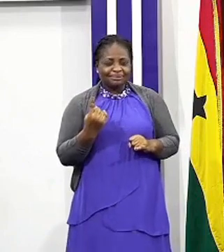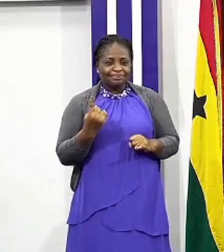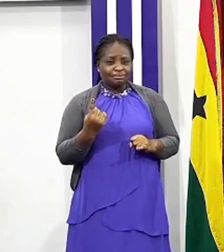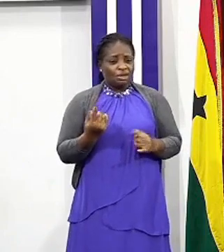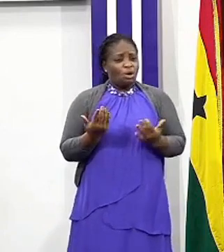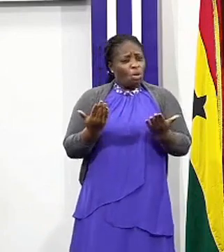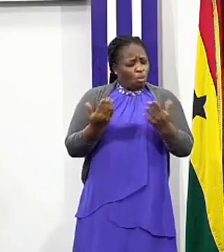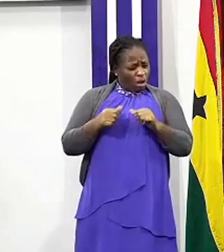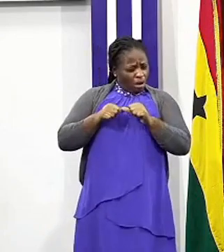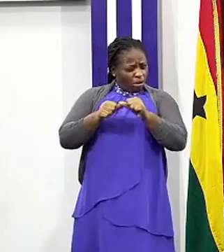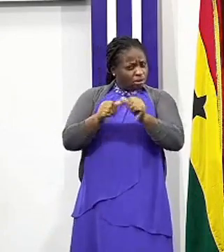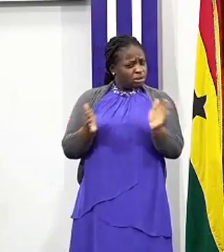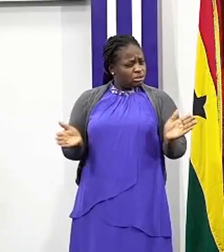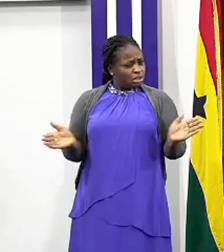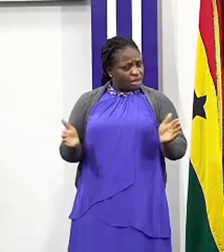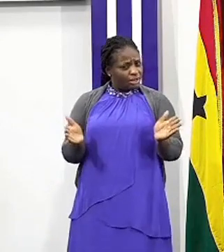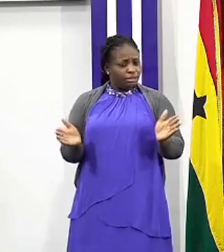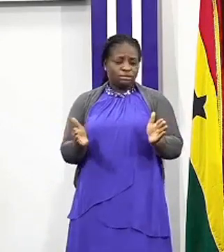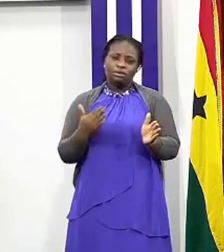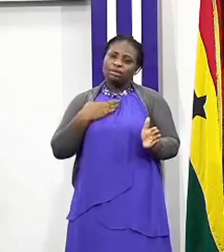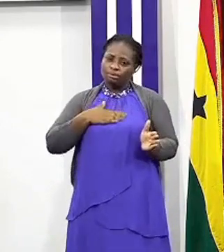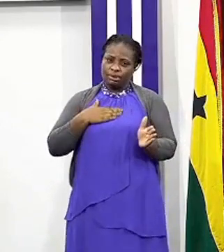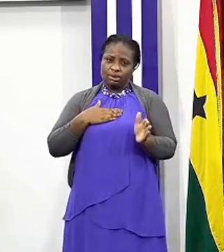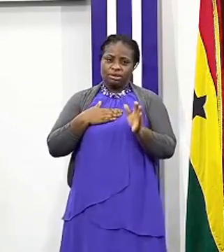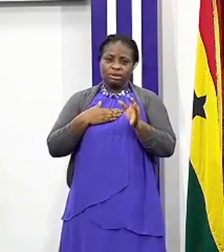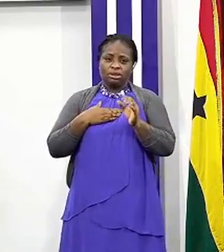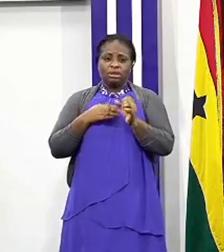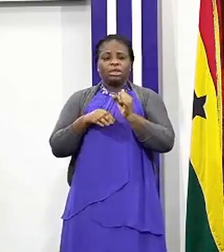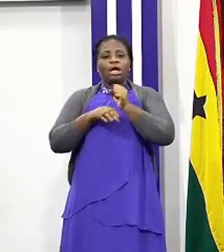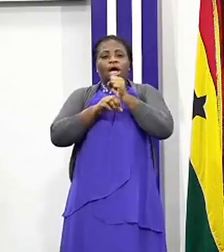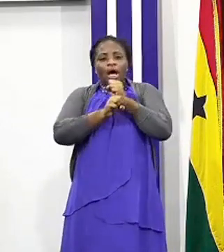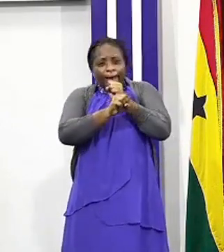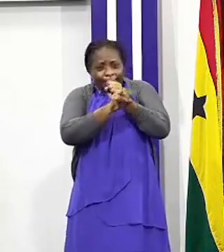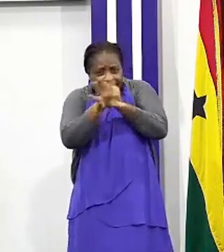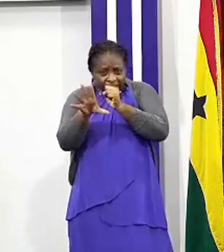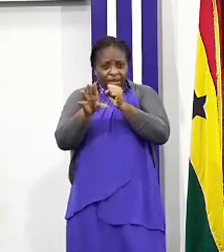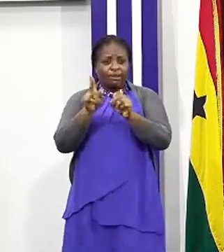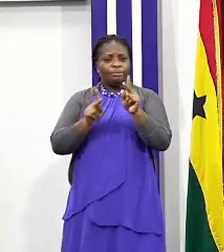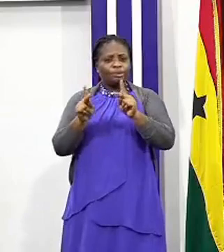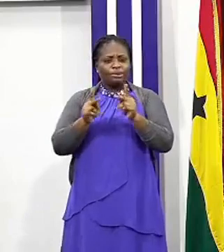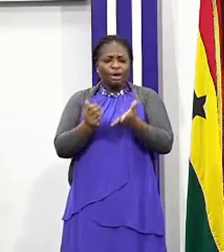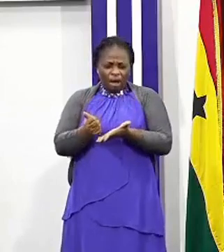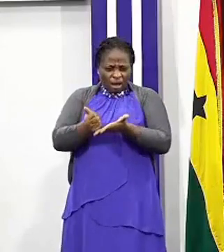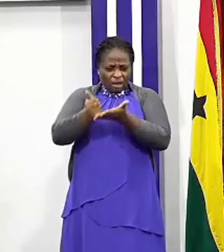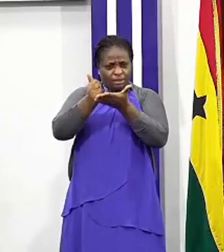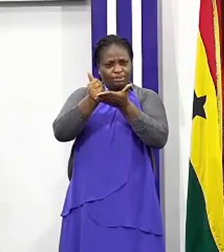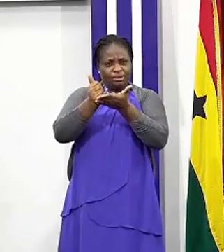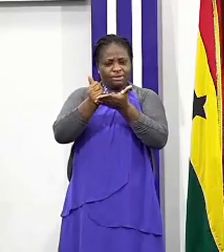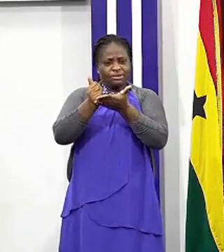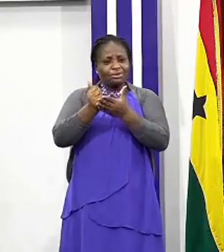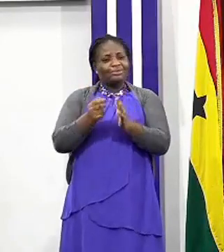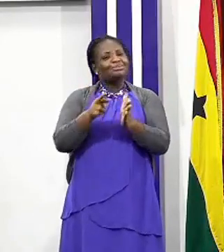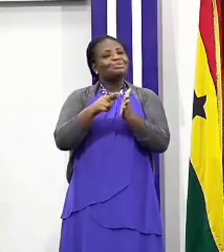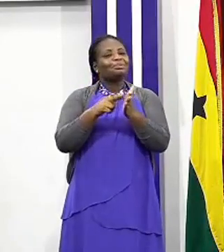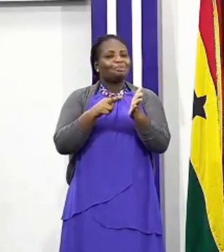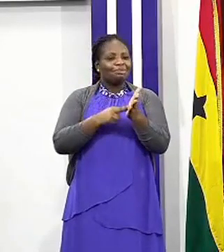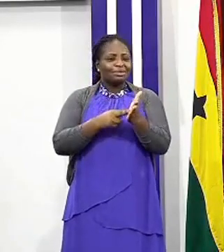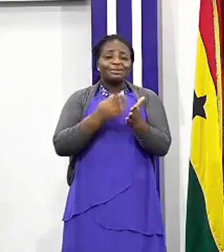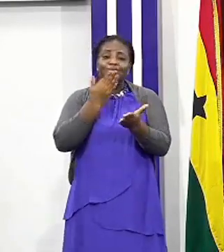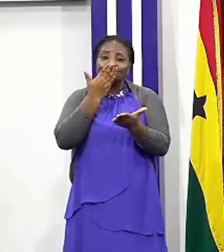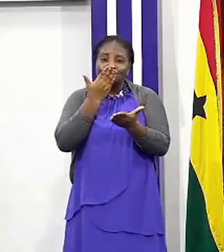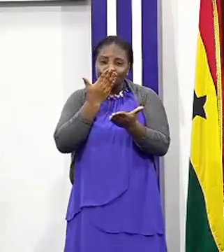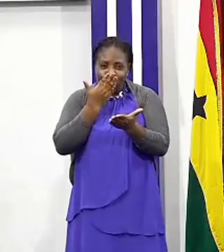We continue to encourage our colleagues in the media to help us report the fact and to raise the questions. That's all